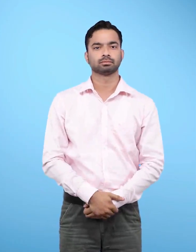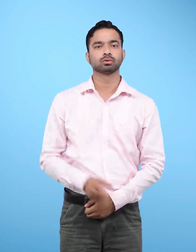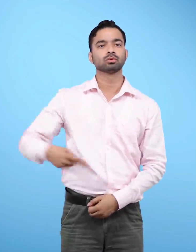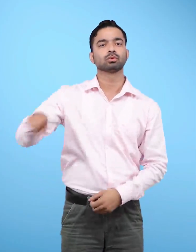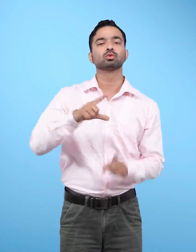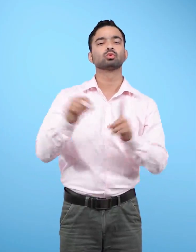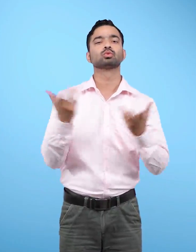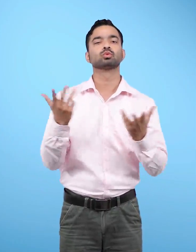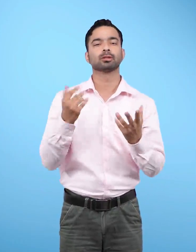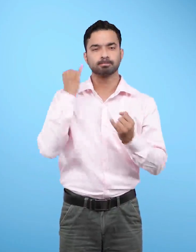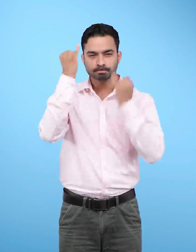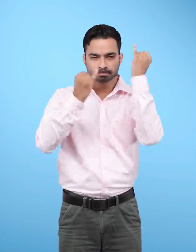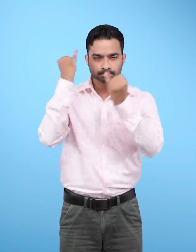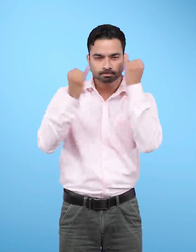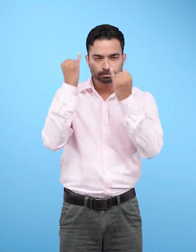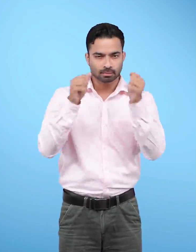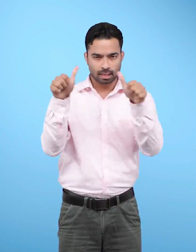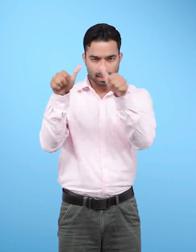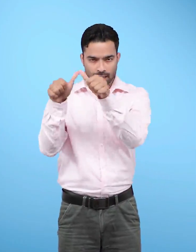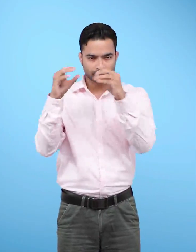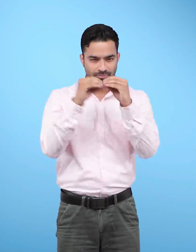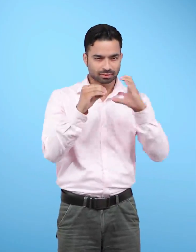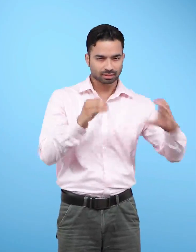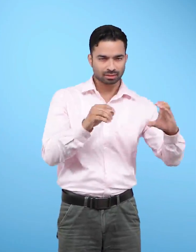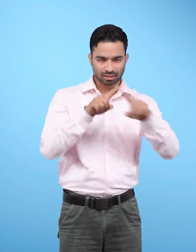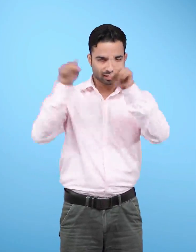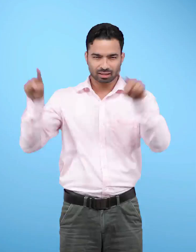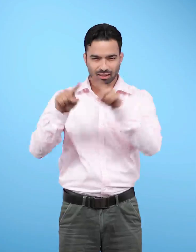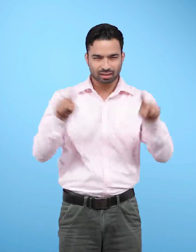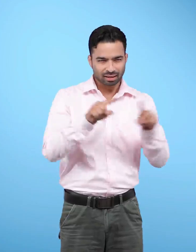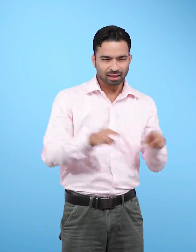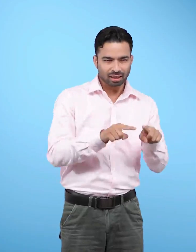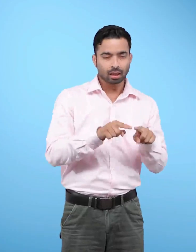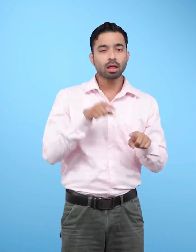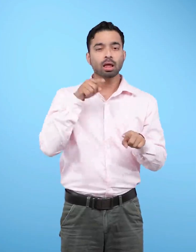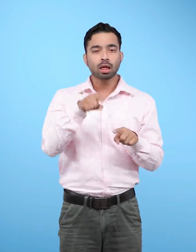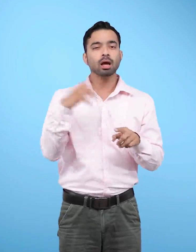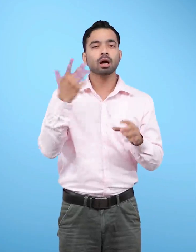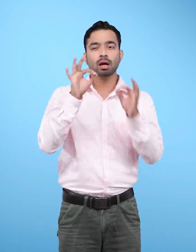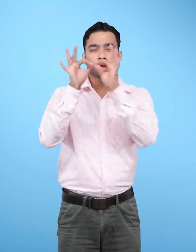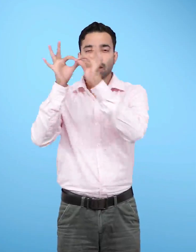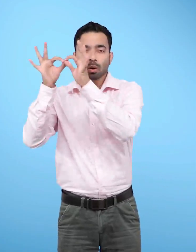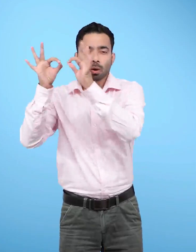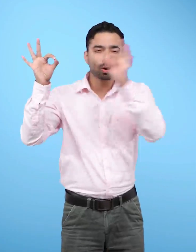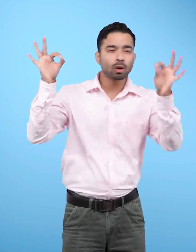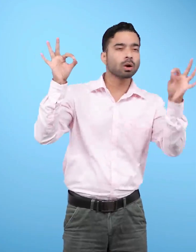He made rectangles A, B, and C of different sizes. Find out the length